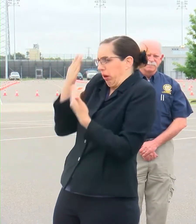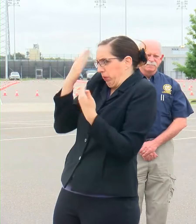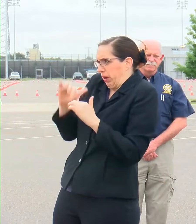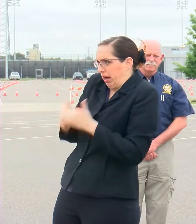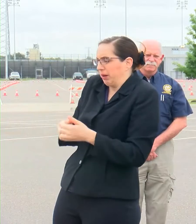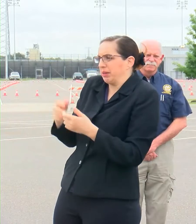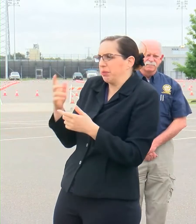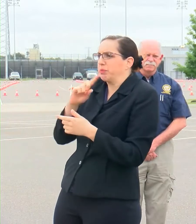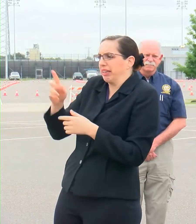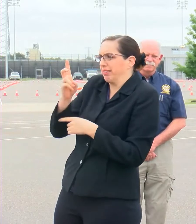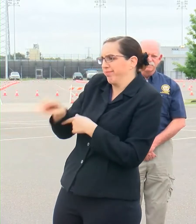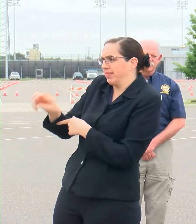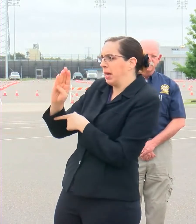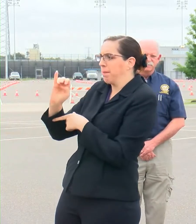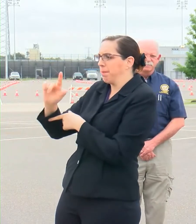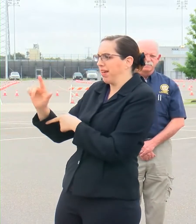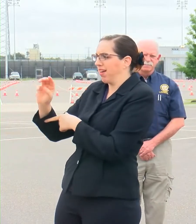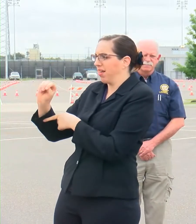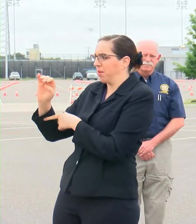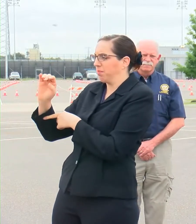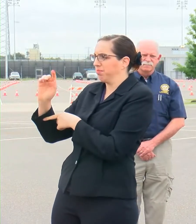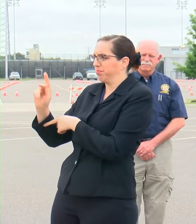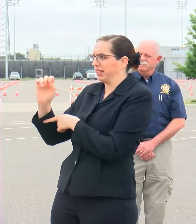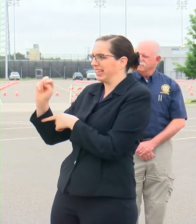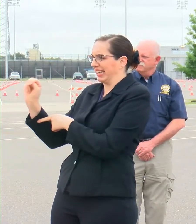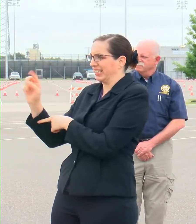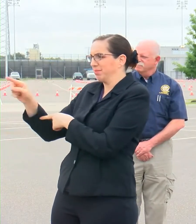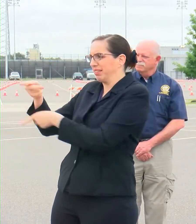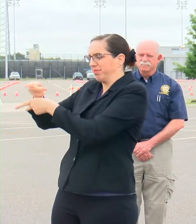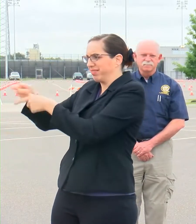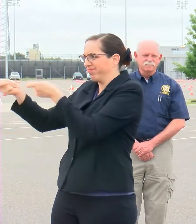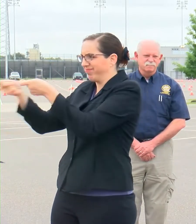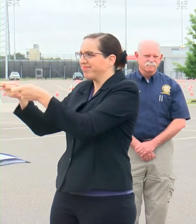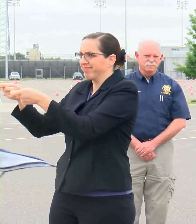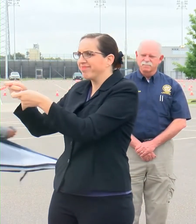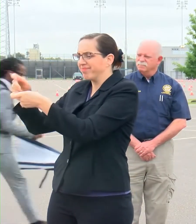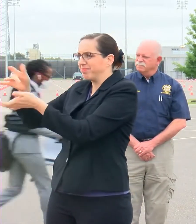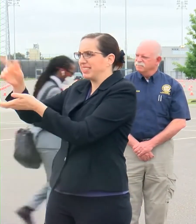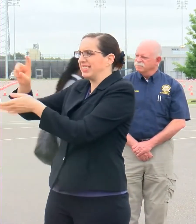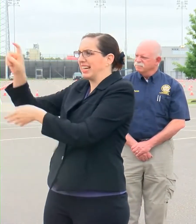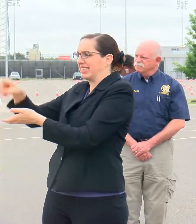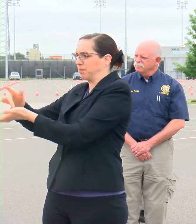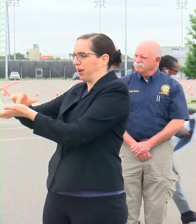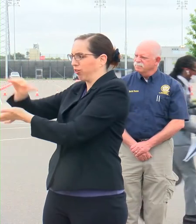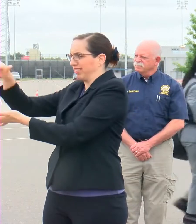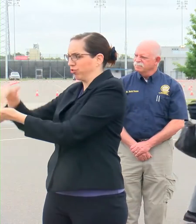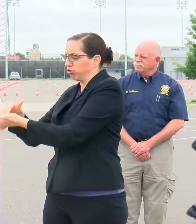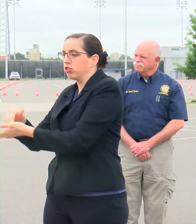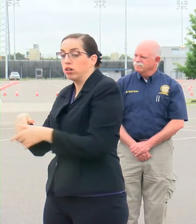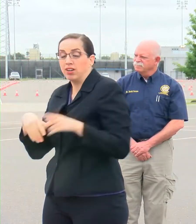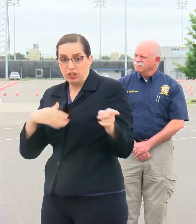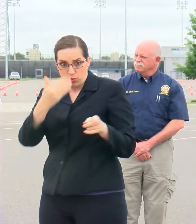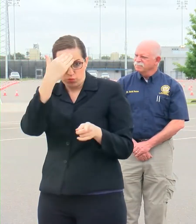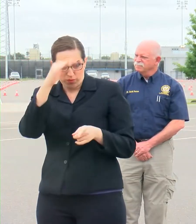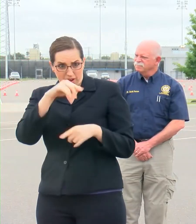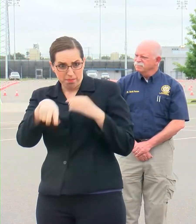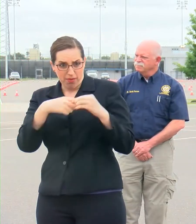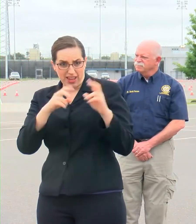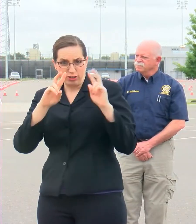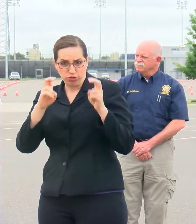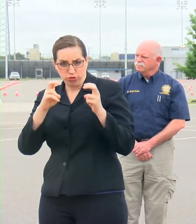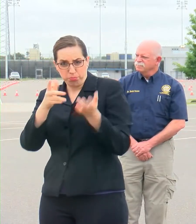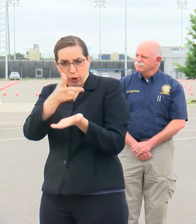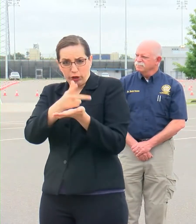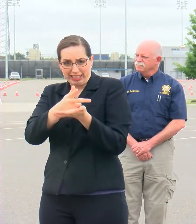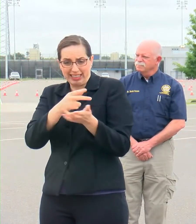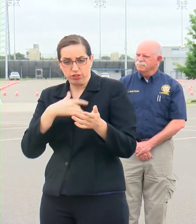refer that comment to Bill McKeon, who's over the Texas Medical Center. Sure thing. And so, were you aware of the issue, and has your office reached